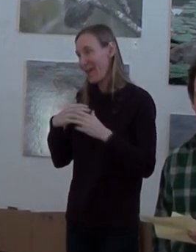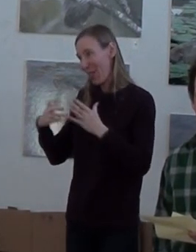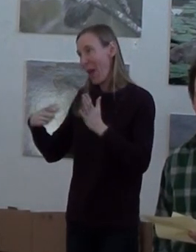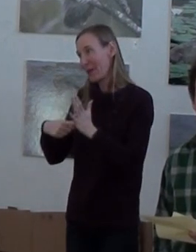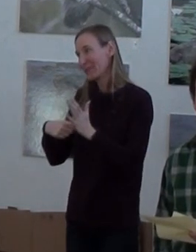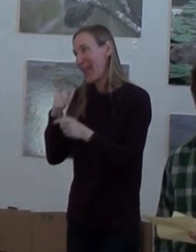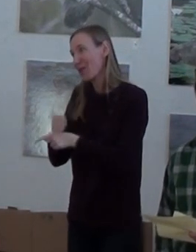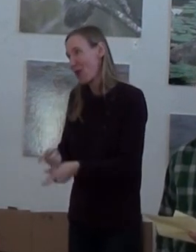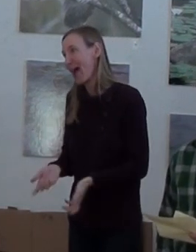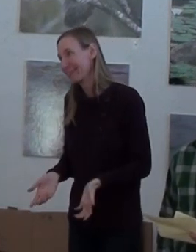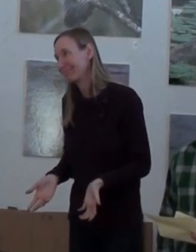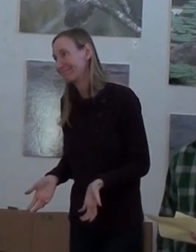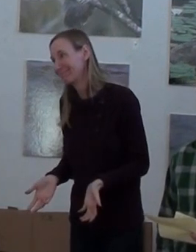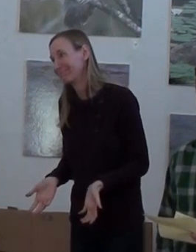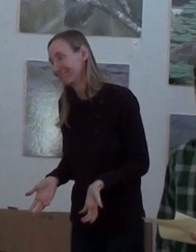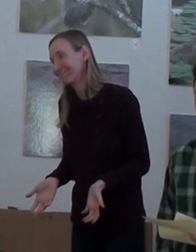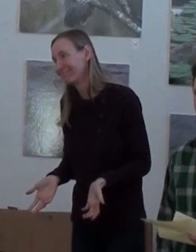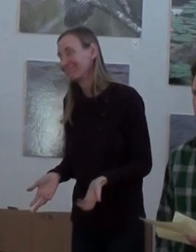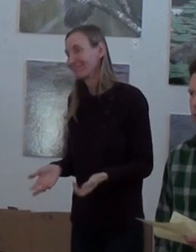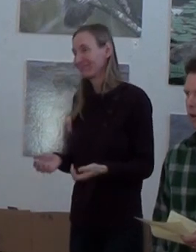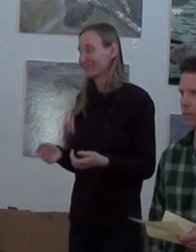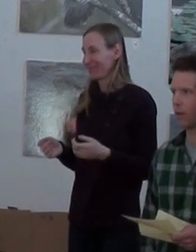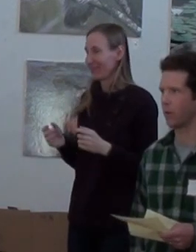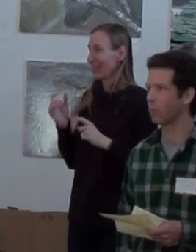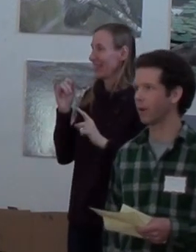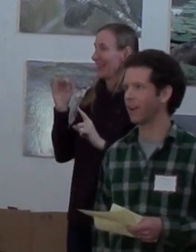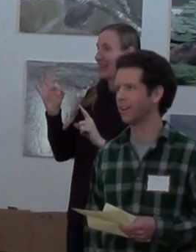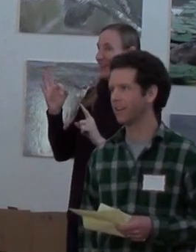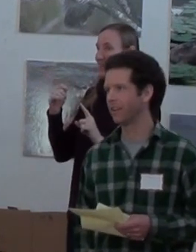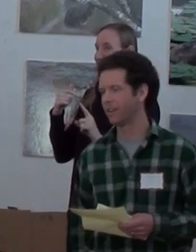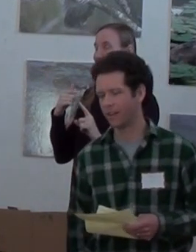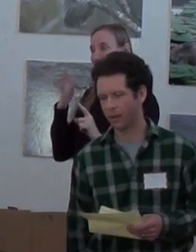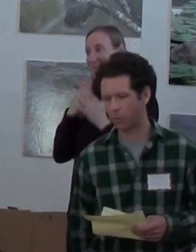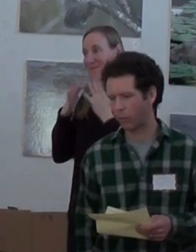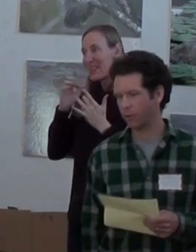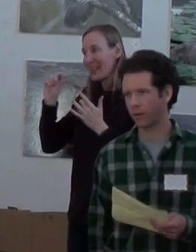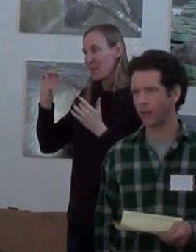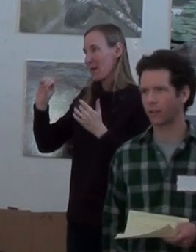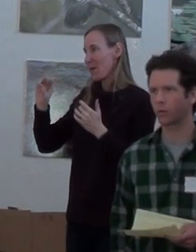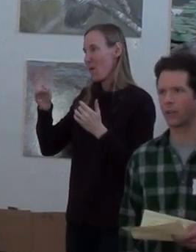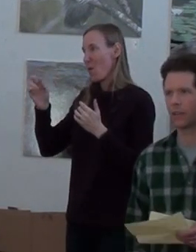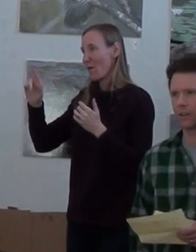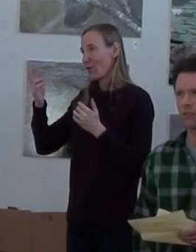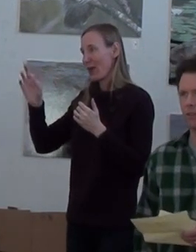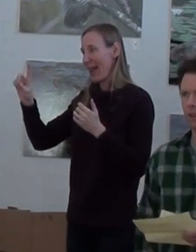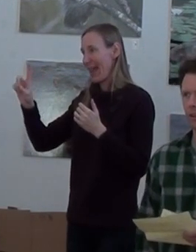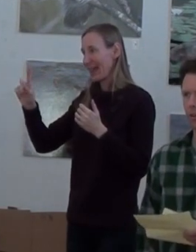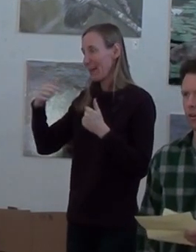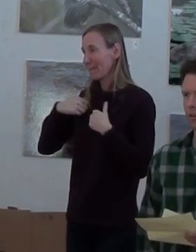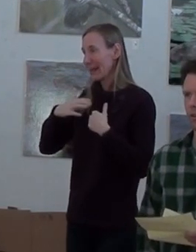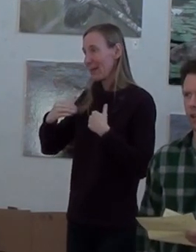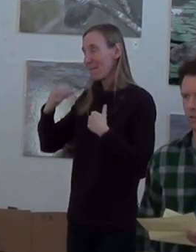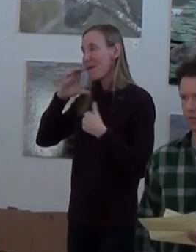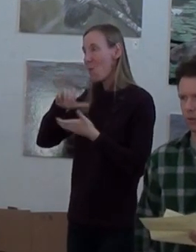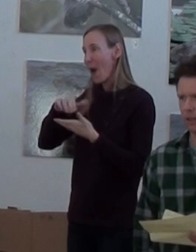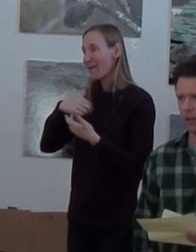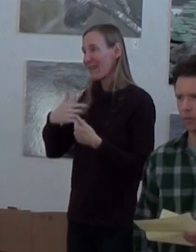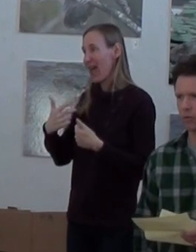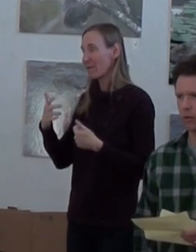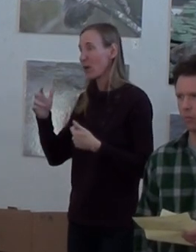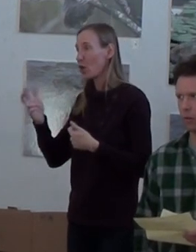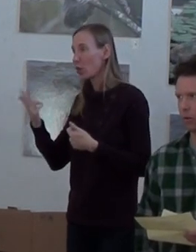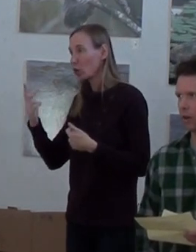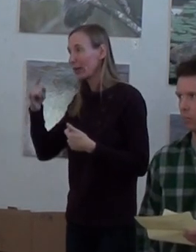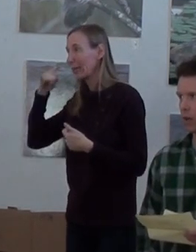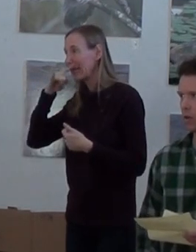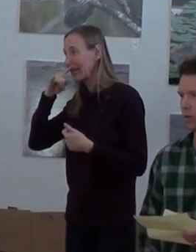on my income, you know, but if you're pretty, you know, if you don't have a lot of overhead, my wife and I got 3 kids, and they're all under the age of 3 now,